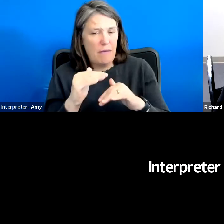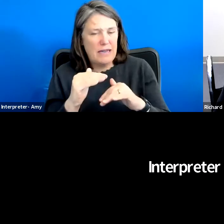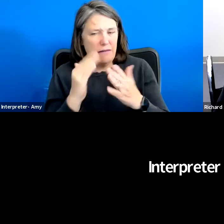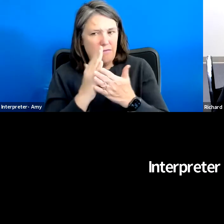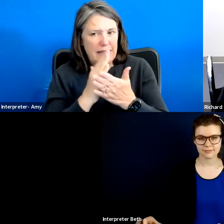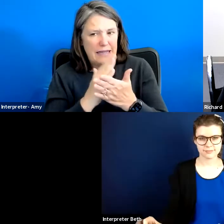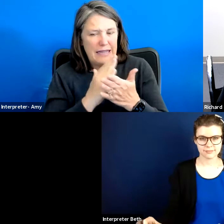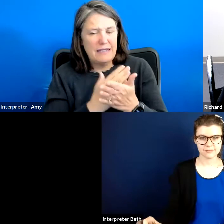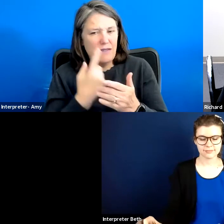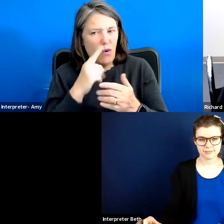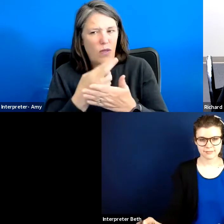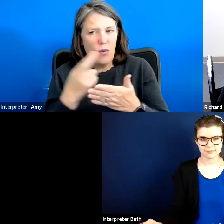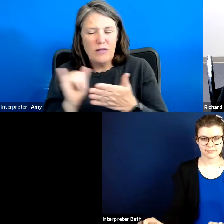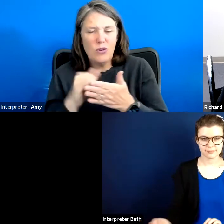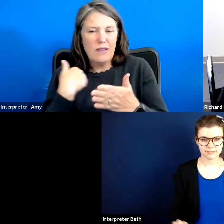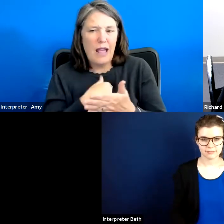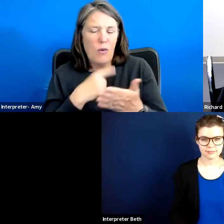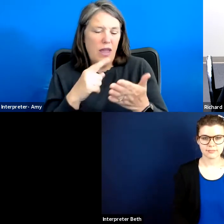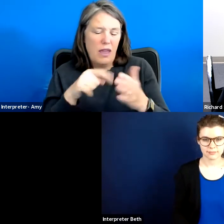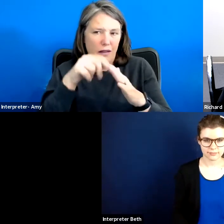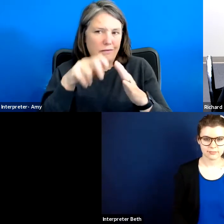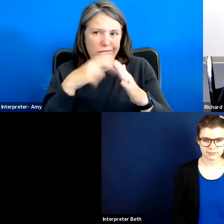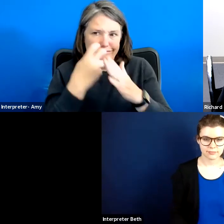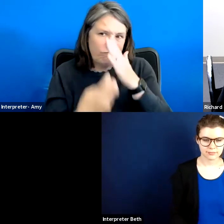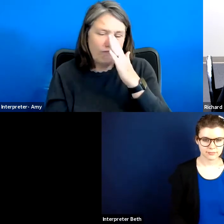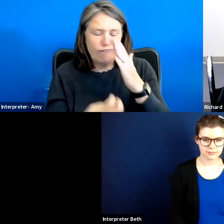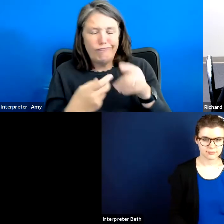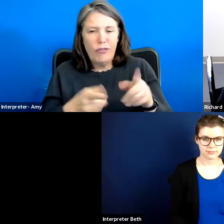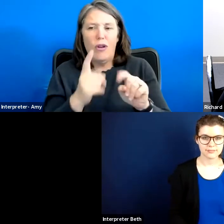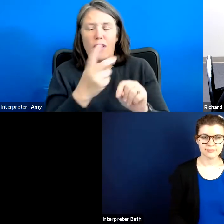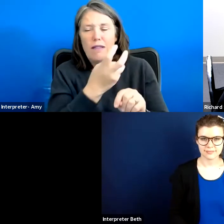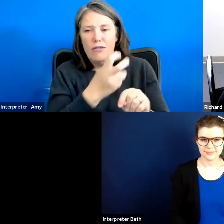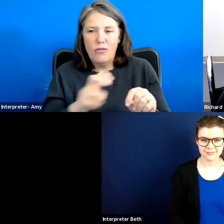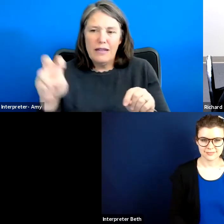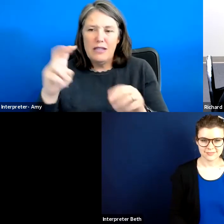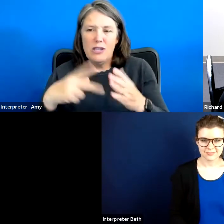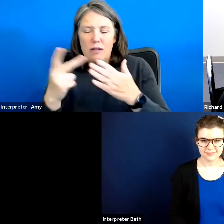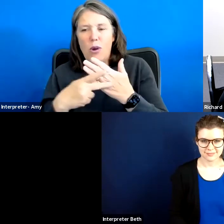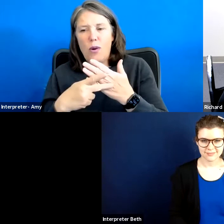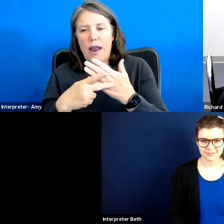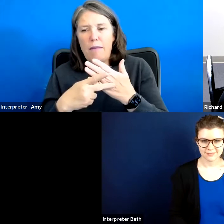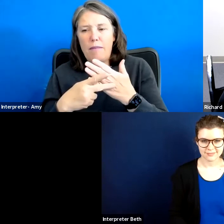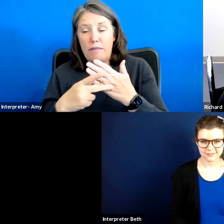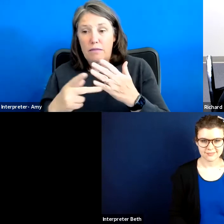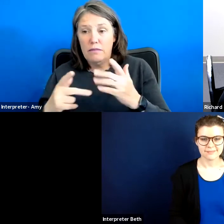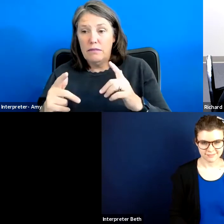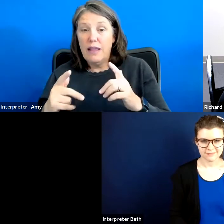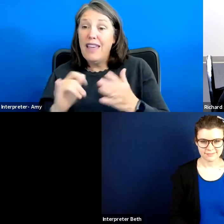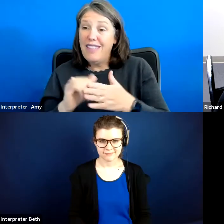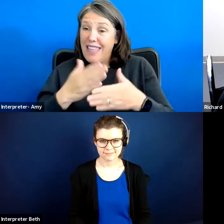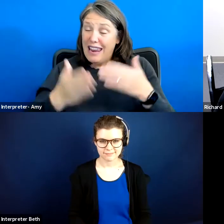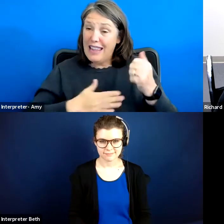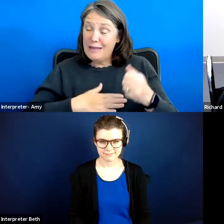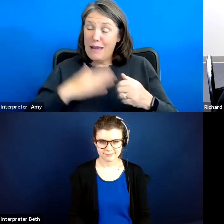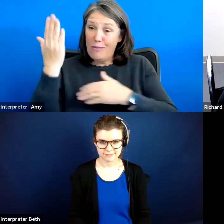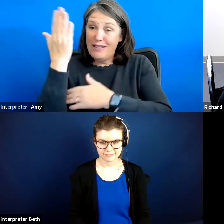of the resources that we delve into during our transition program. So, and that ends my presentation.